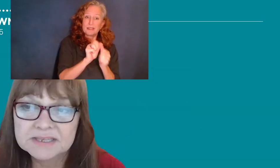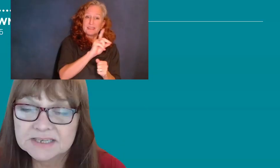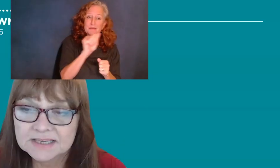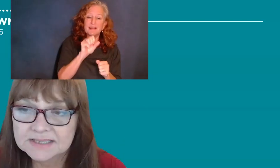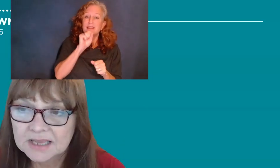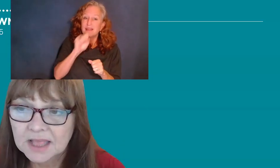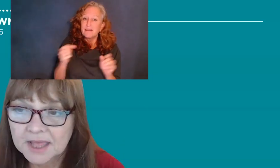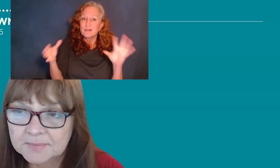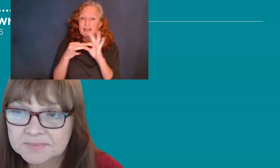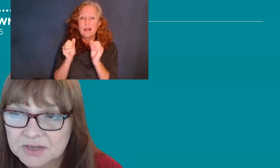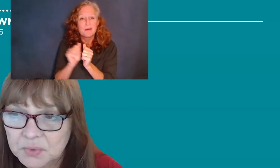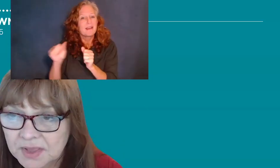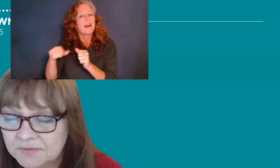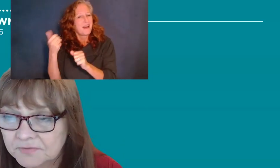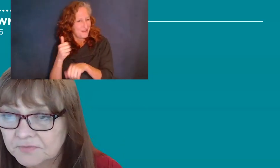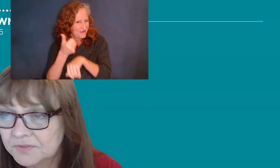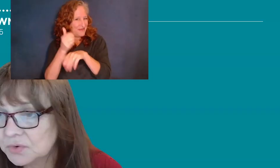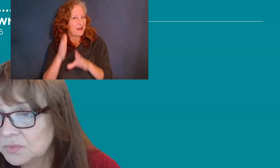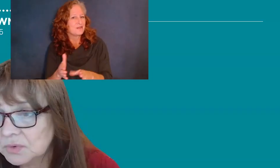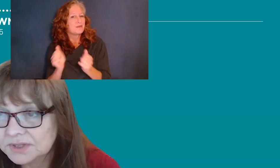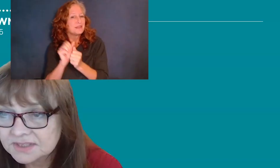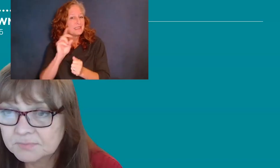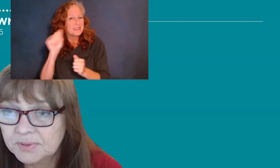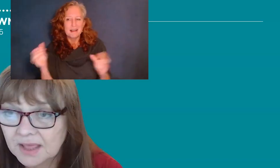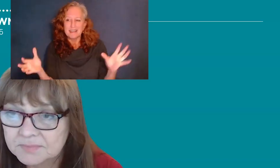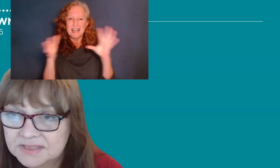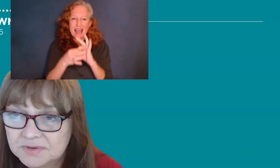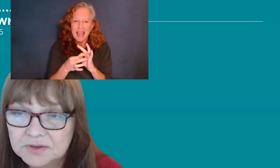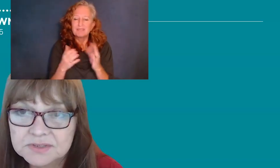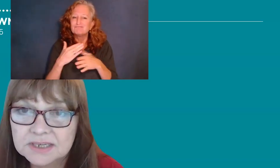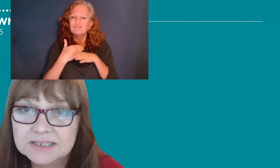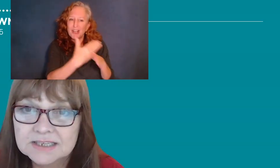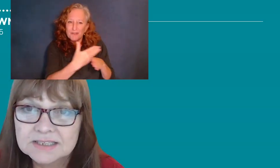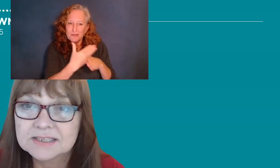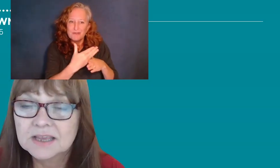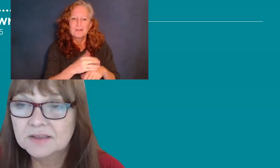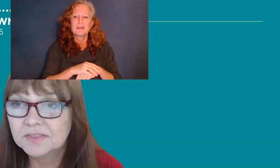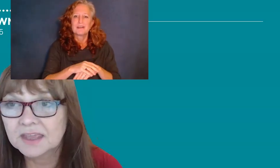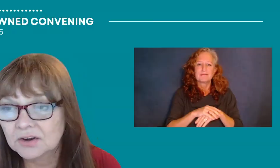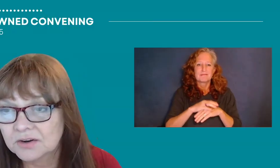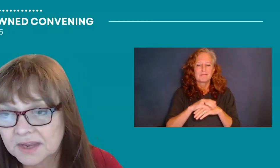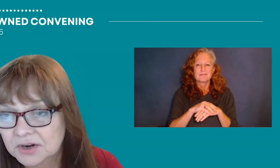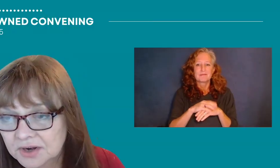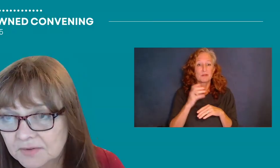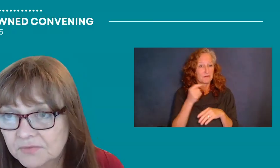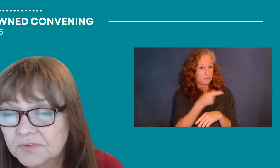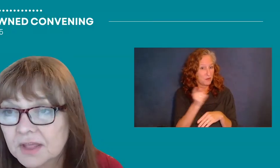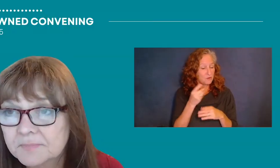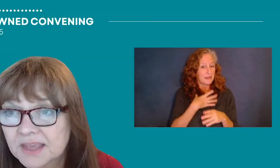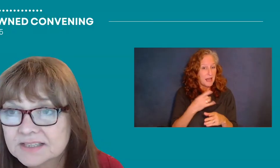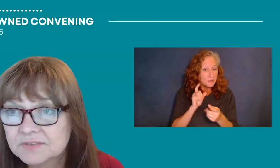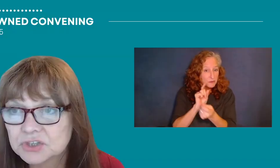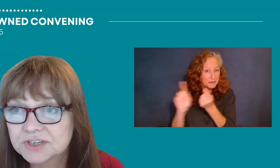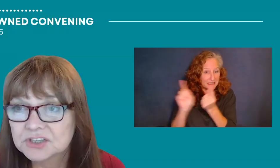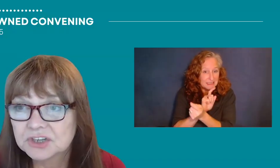other people in business. So if you want to pick up some of those LinkedIns, they are there